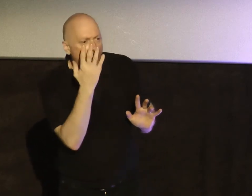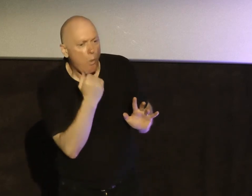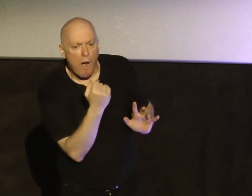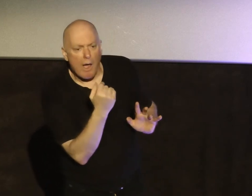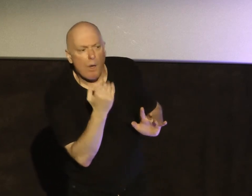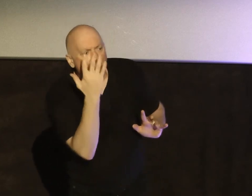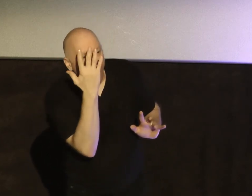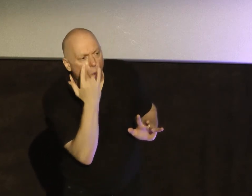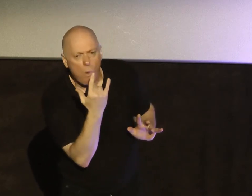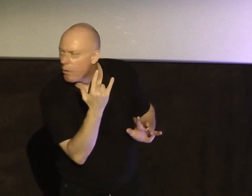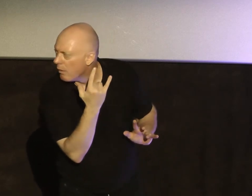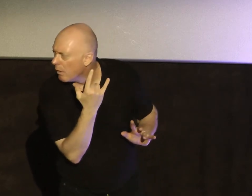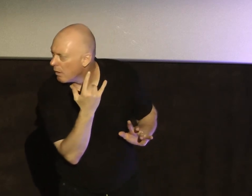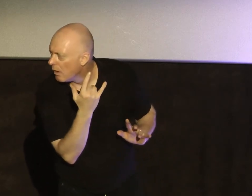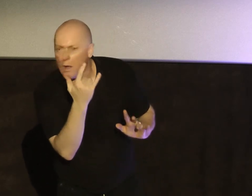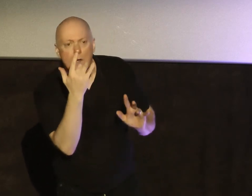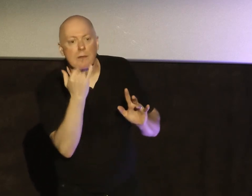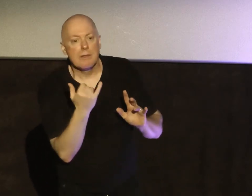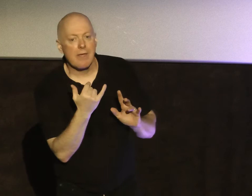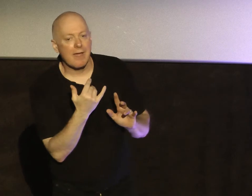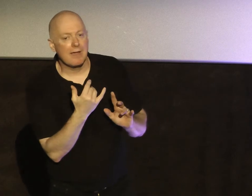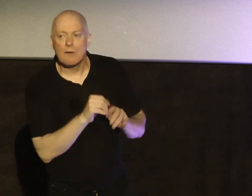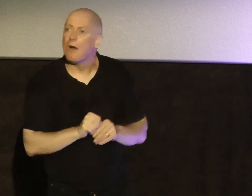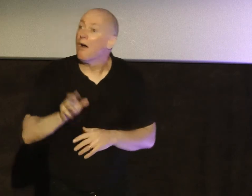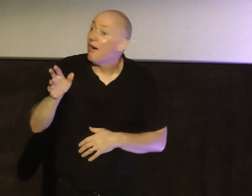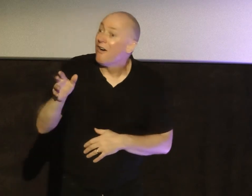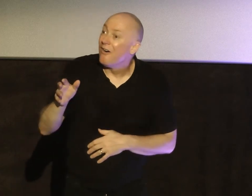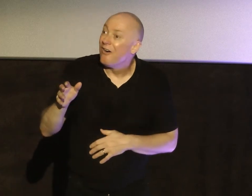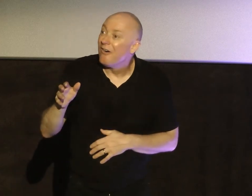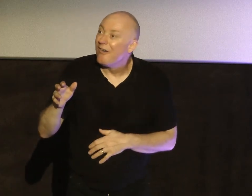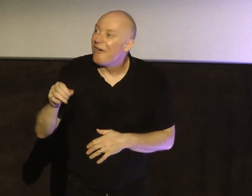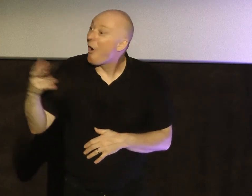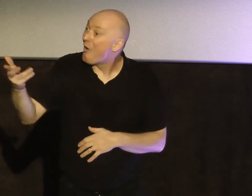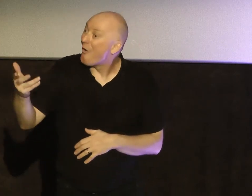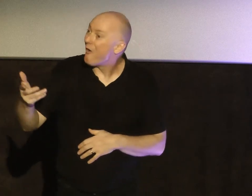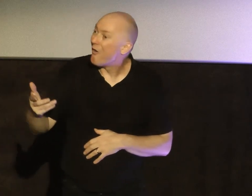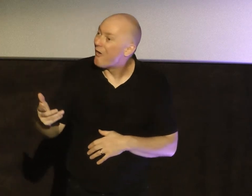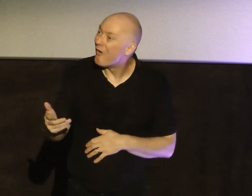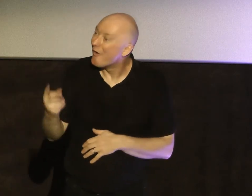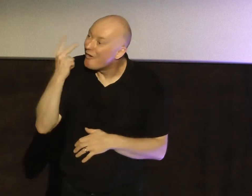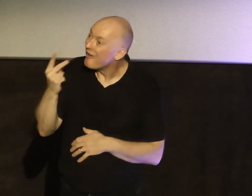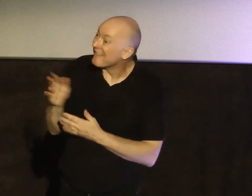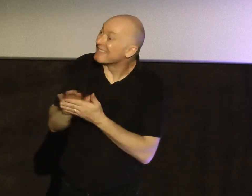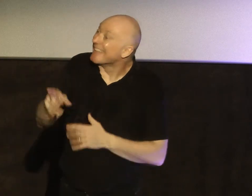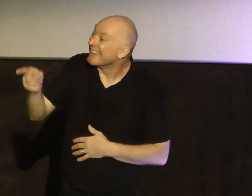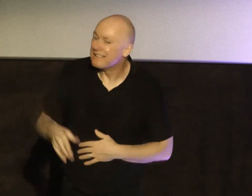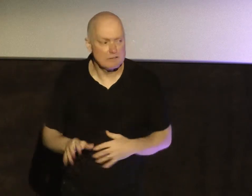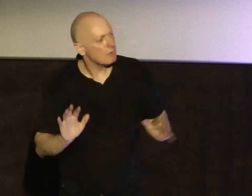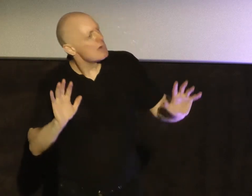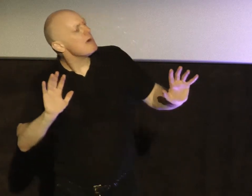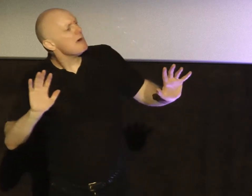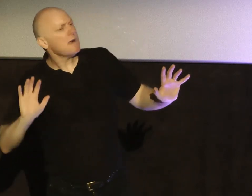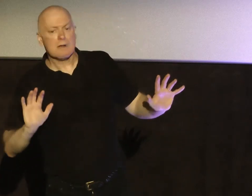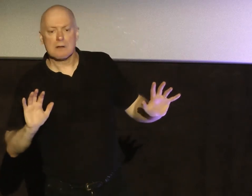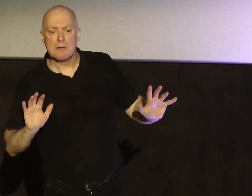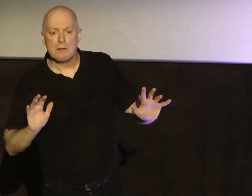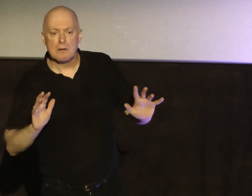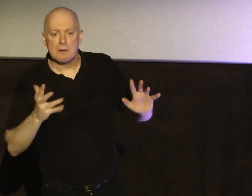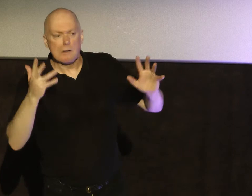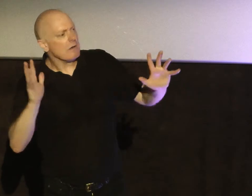sure why you keep, they make a comment maybe, and they didn't mean anything by it, but it triggers something in you that some other person said, and they make a comment,